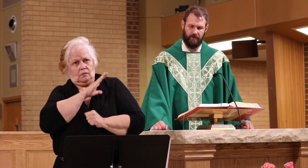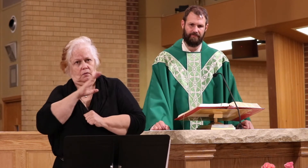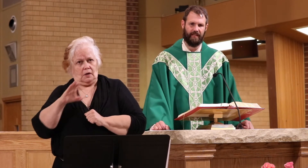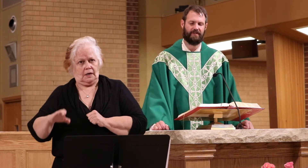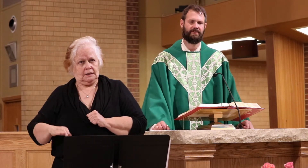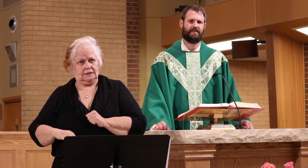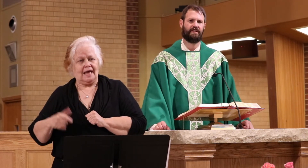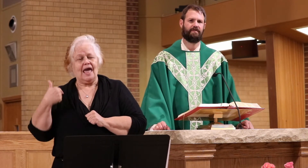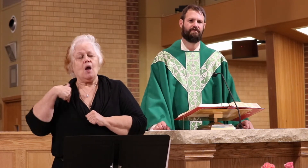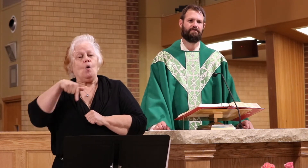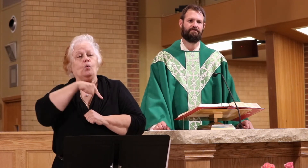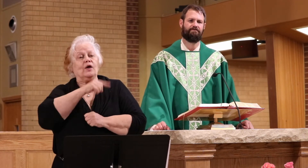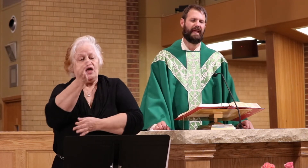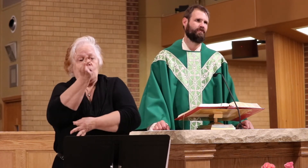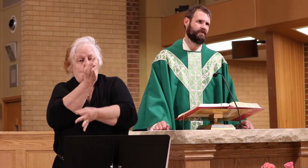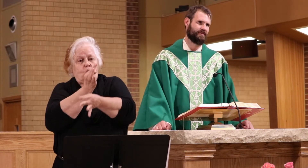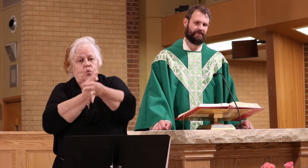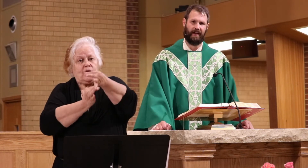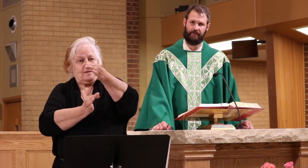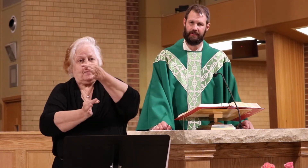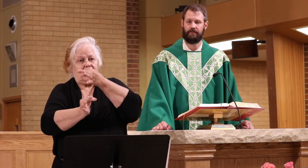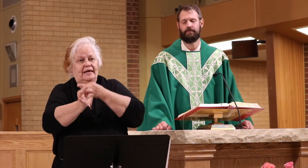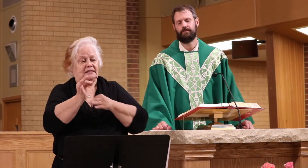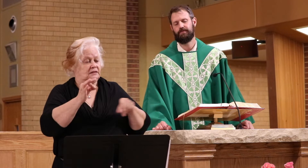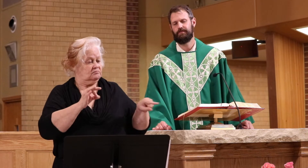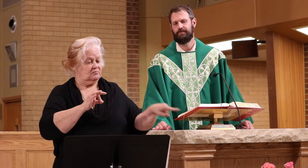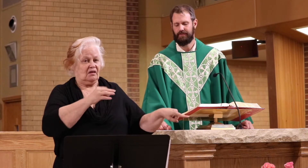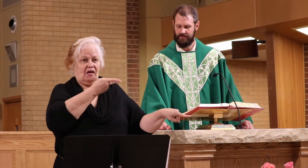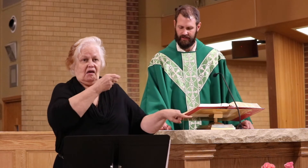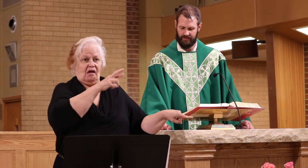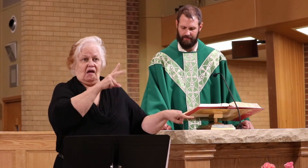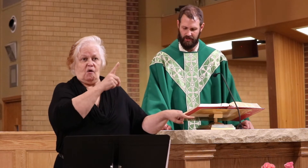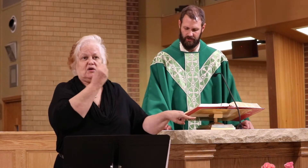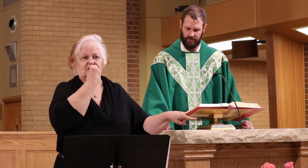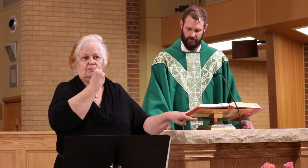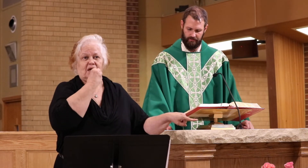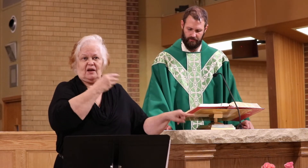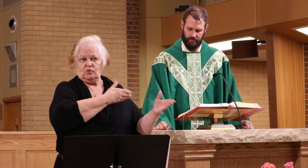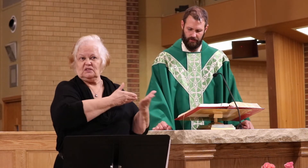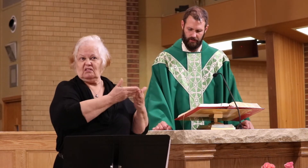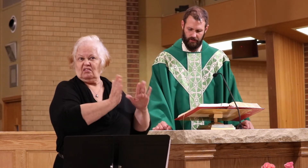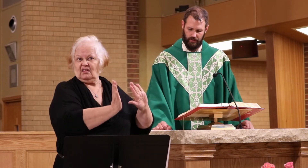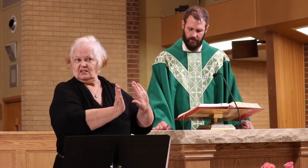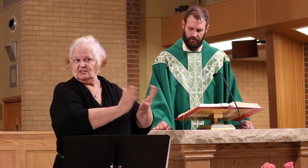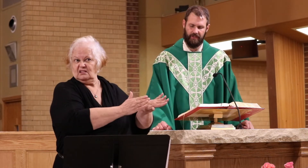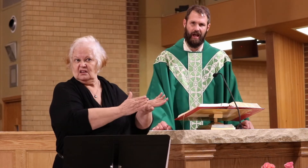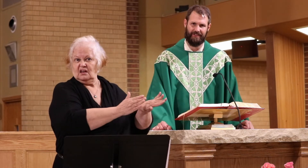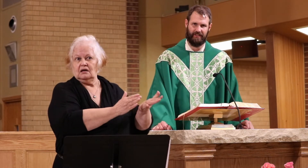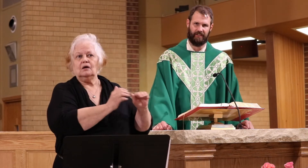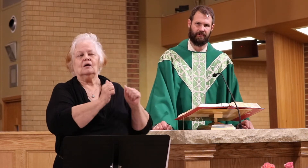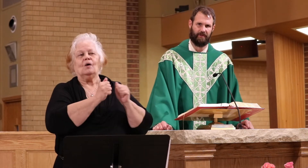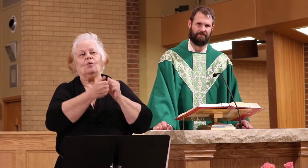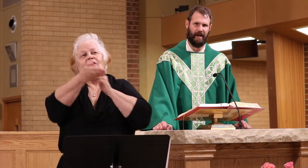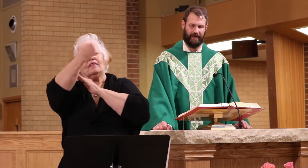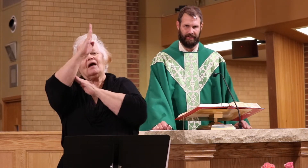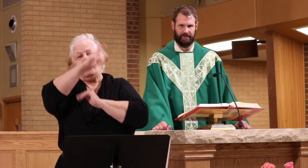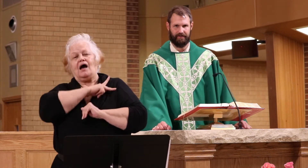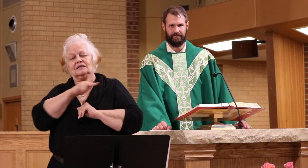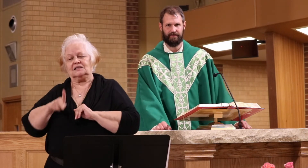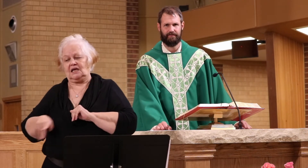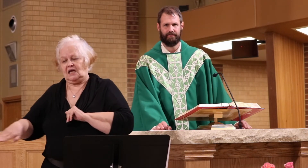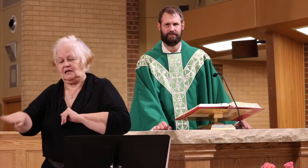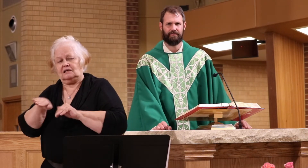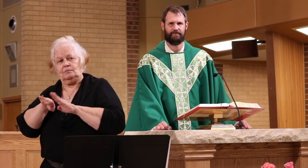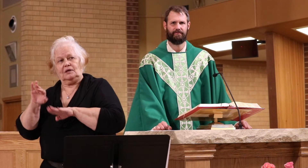And we replace the banquets of Herod, these things I mentioned, with God's kingdom in mind.